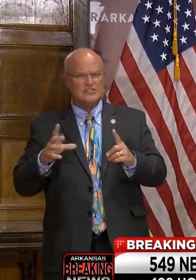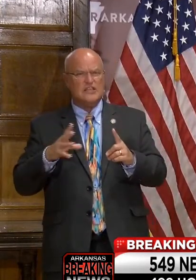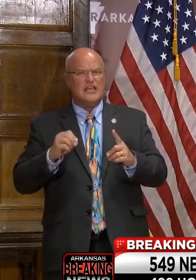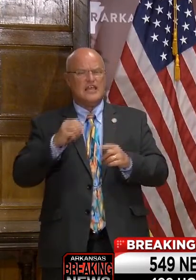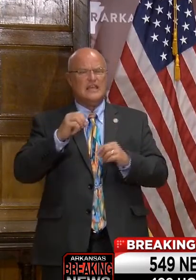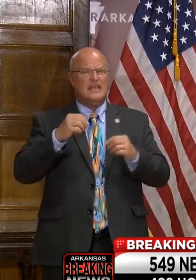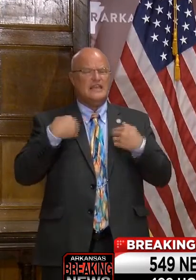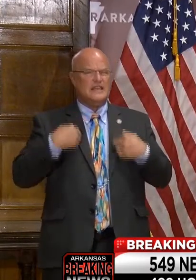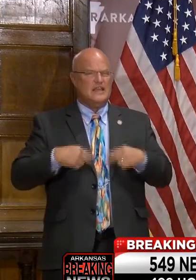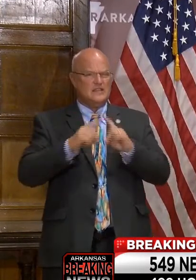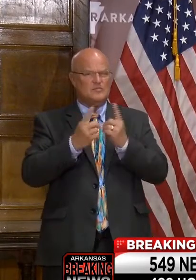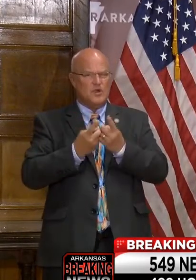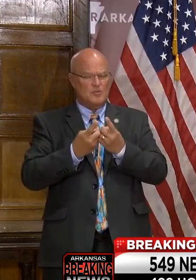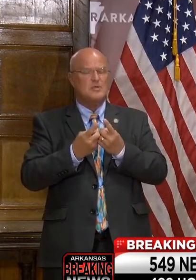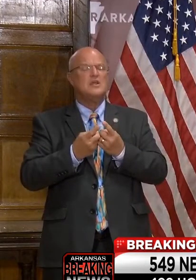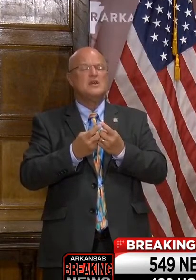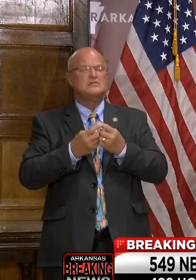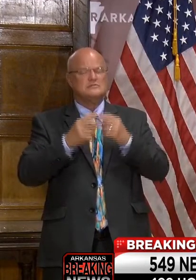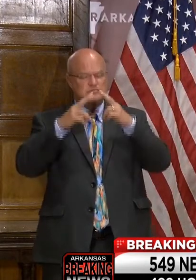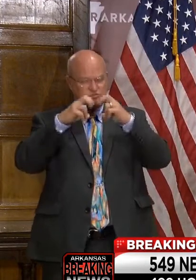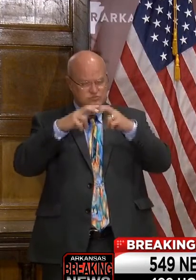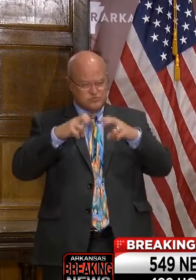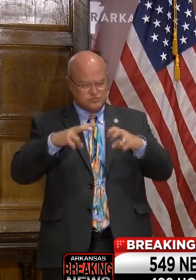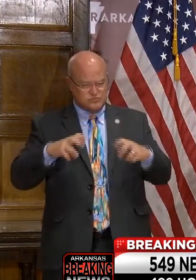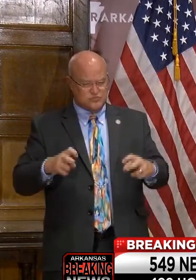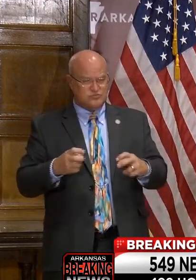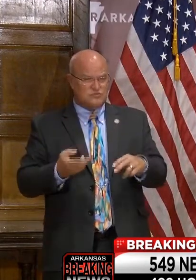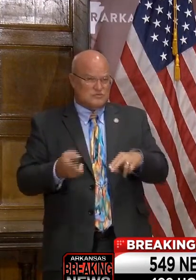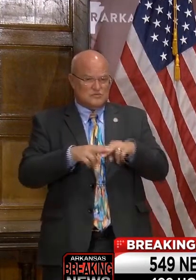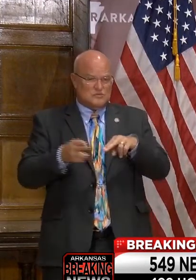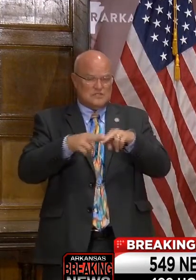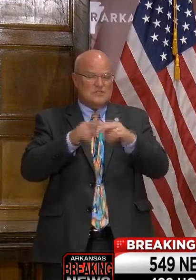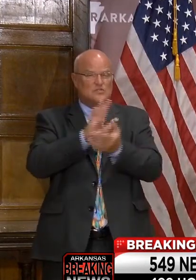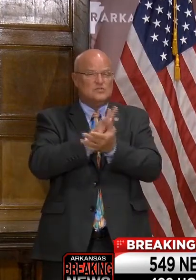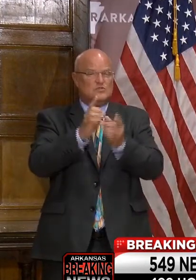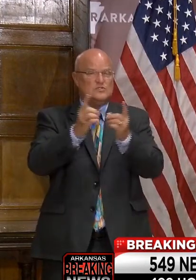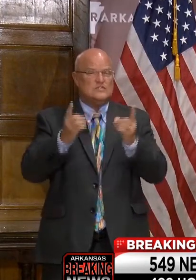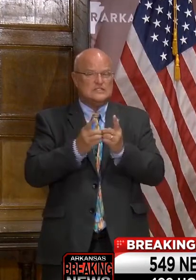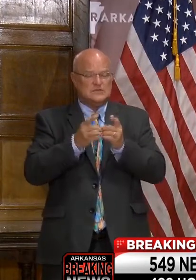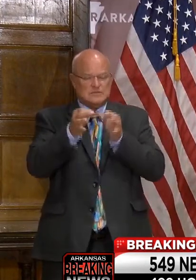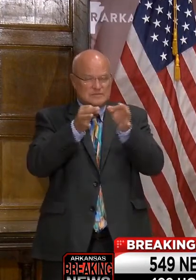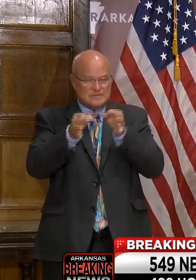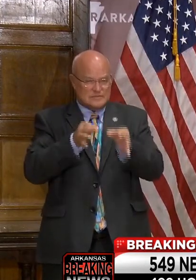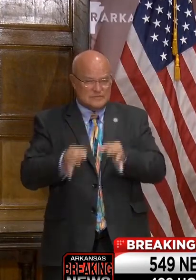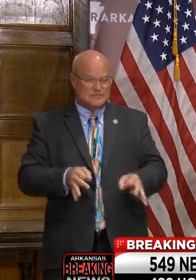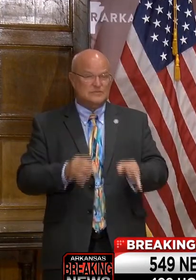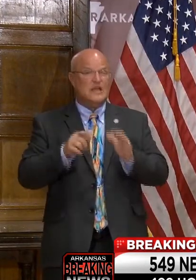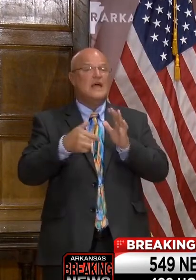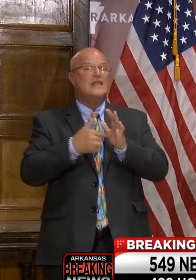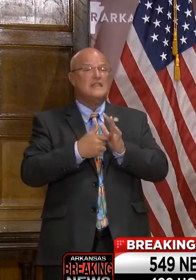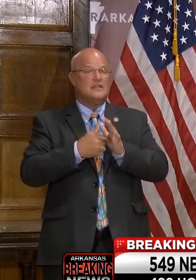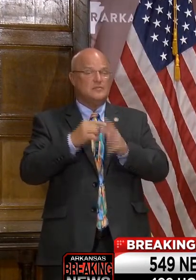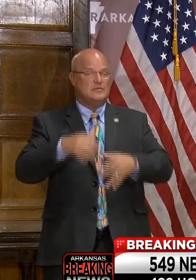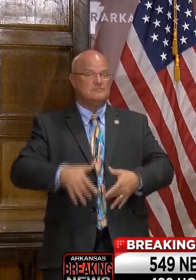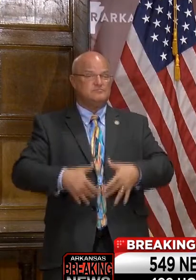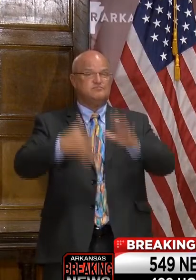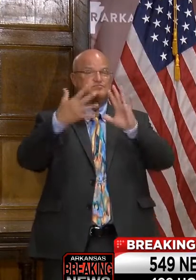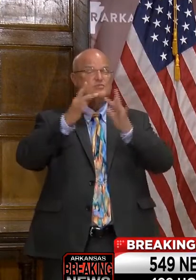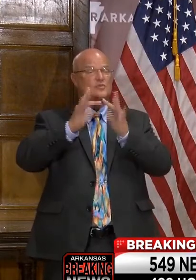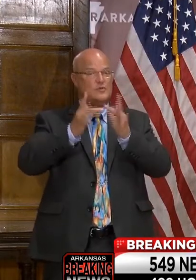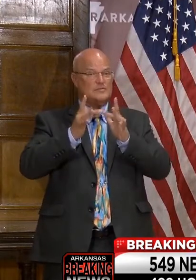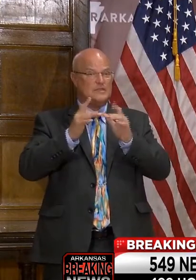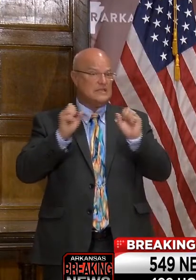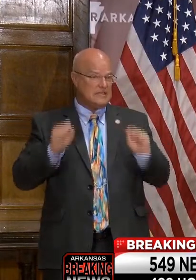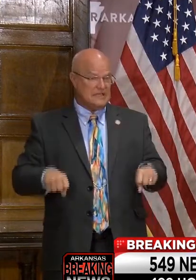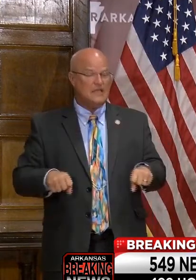for increasing the level of detail for our school districts. And this is going to be up on the website, but they've been